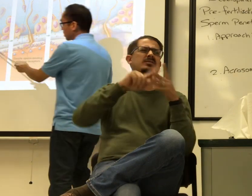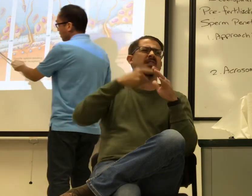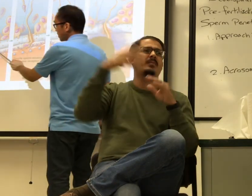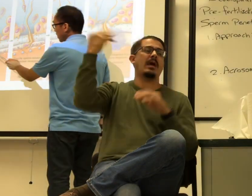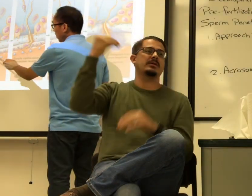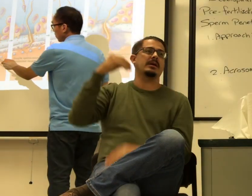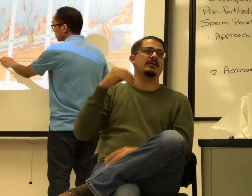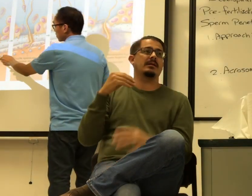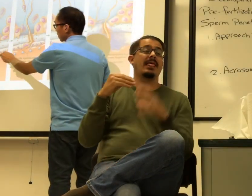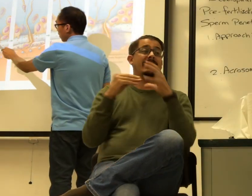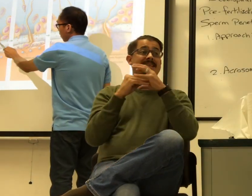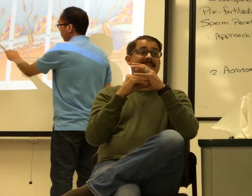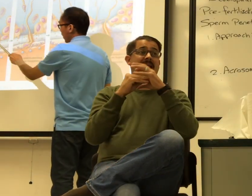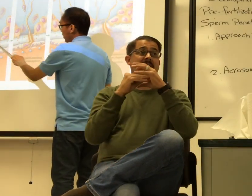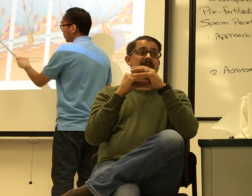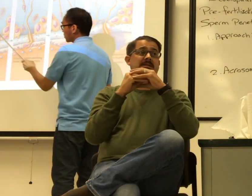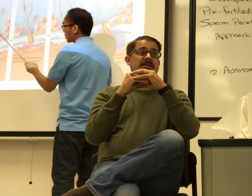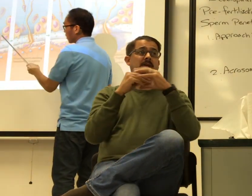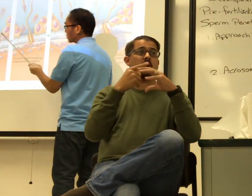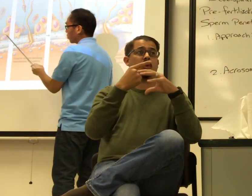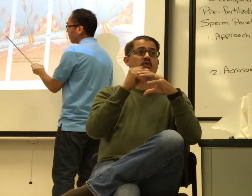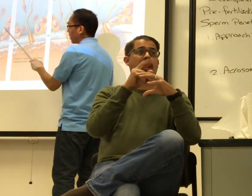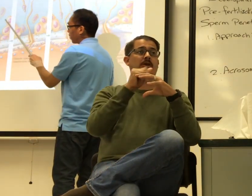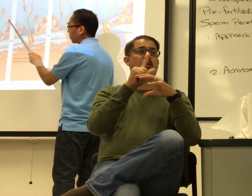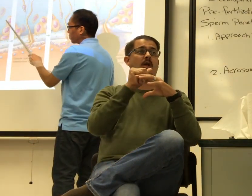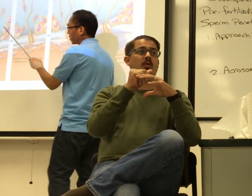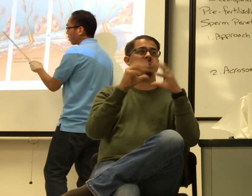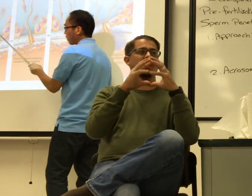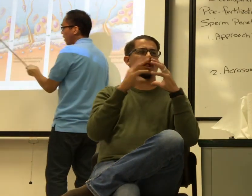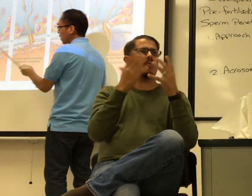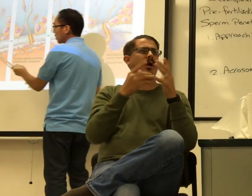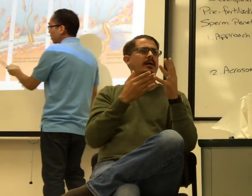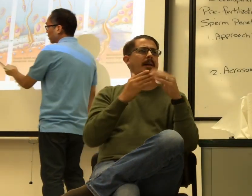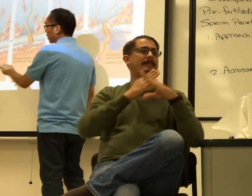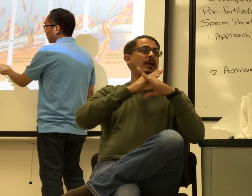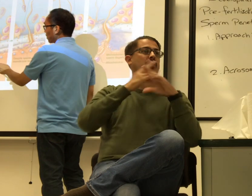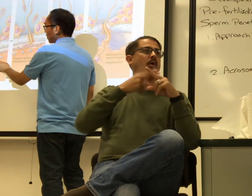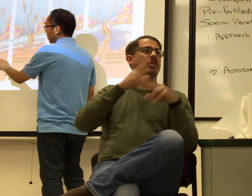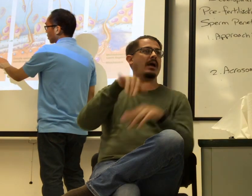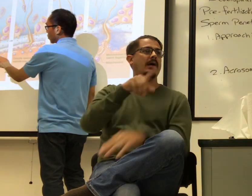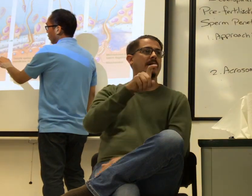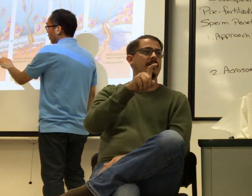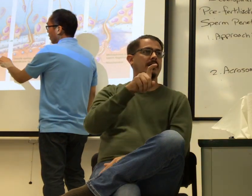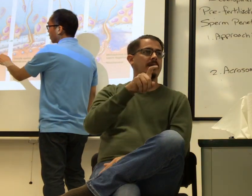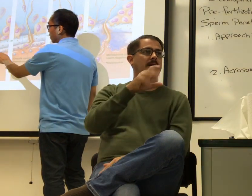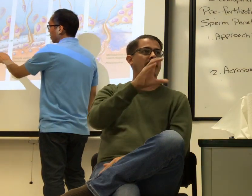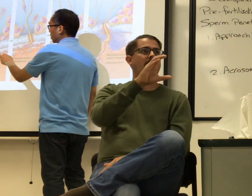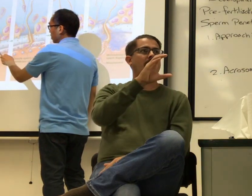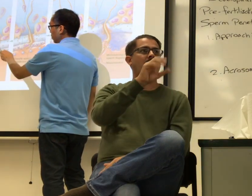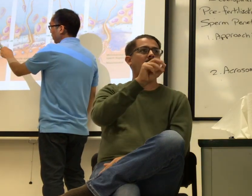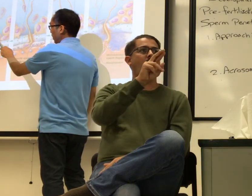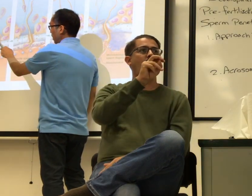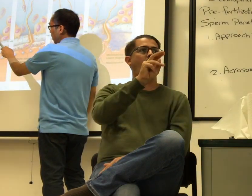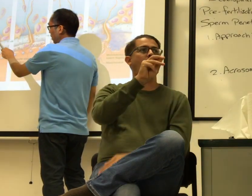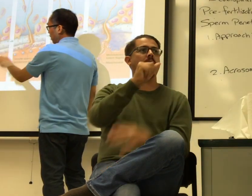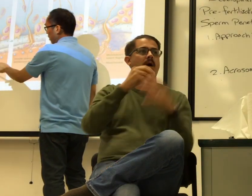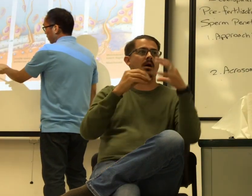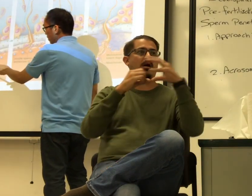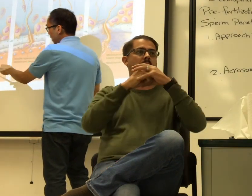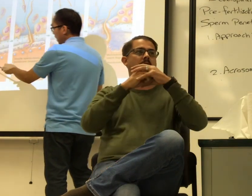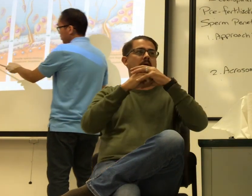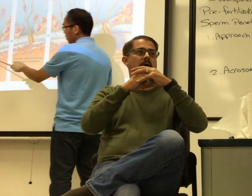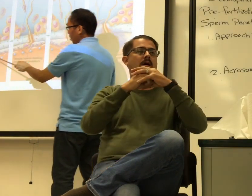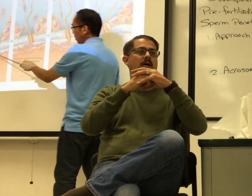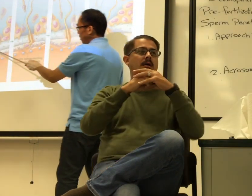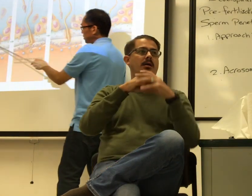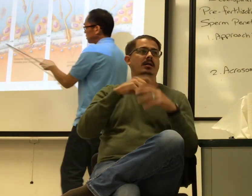outer. These cells are the granulosa cells. And what barrier do we call that? Corona radiata.